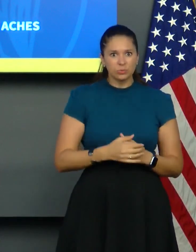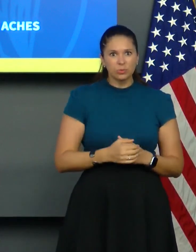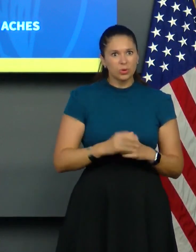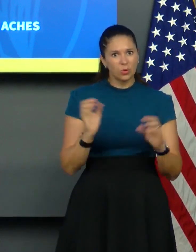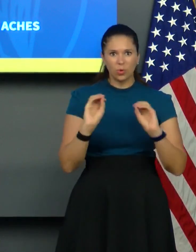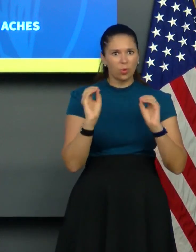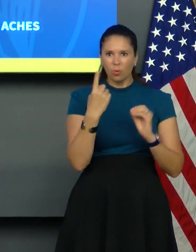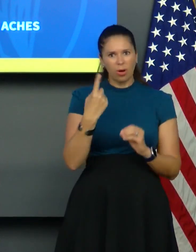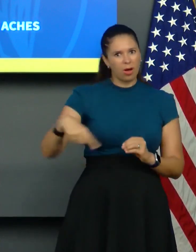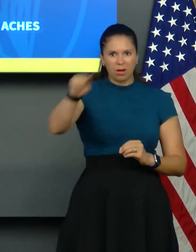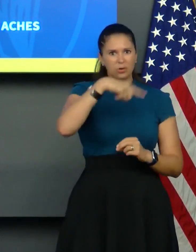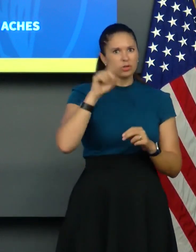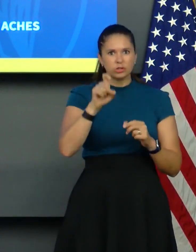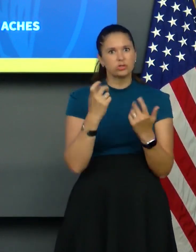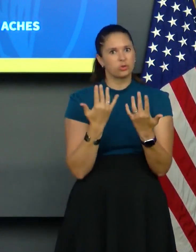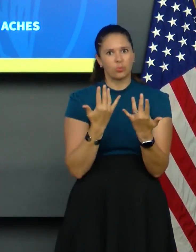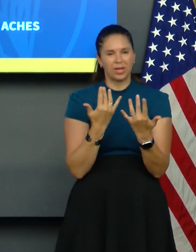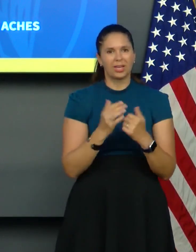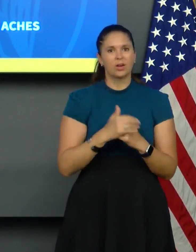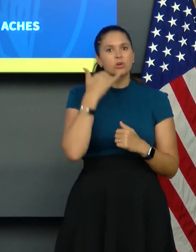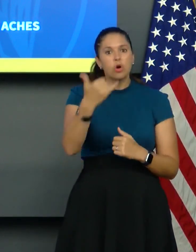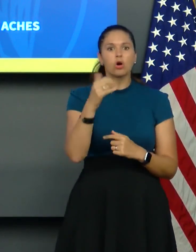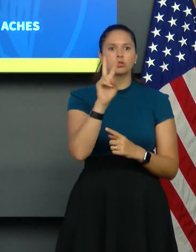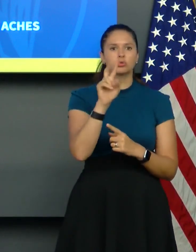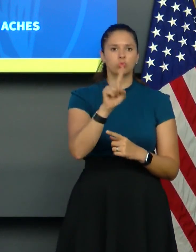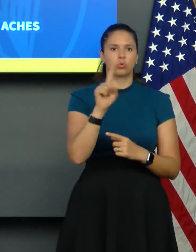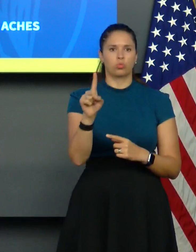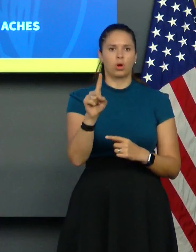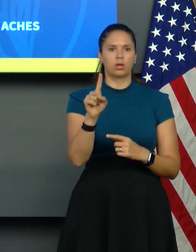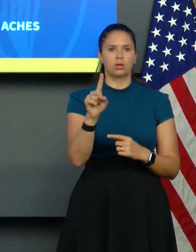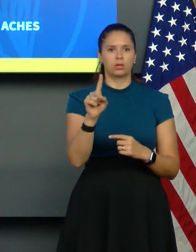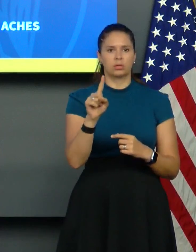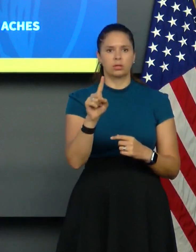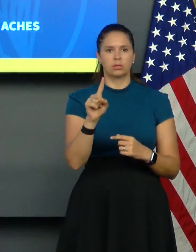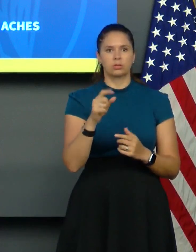Nobody should wait. Call 211.